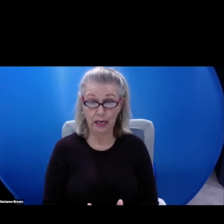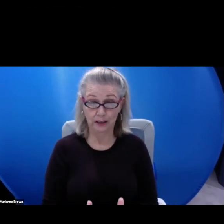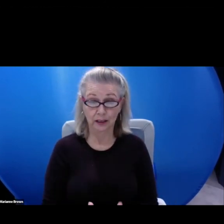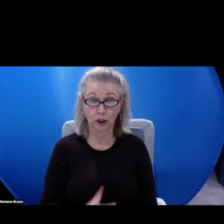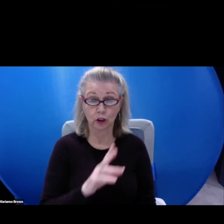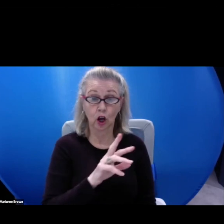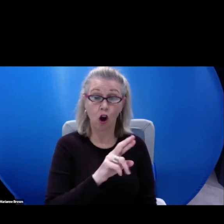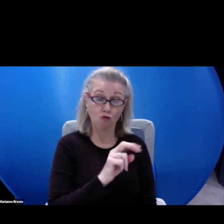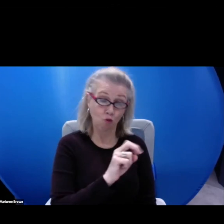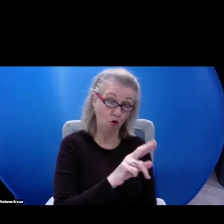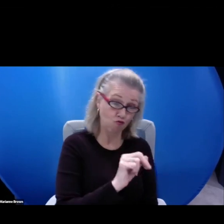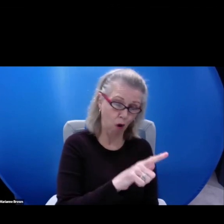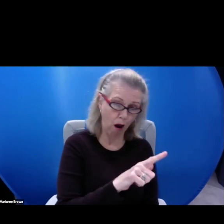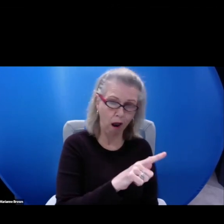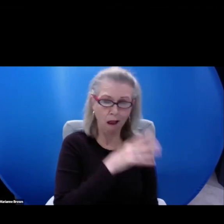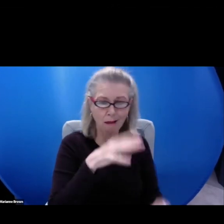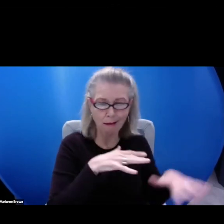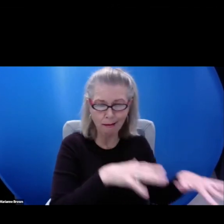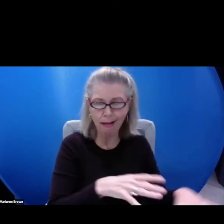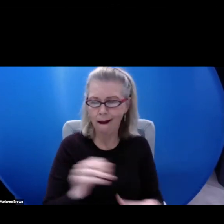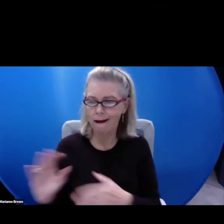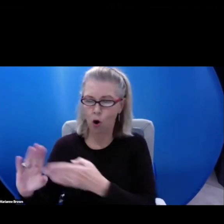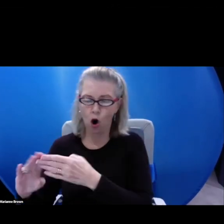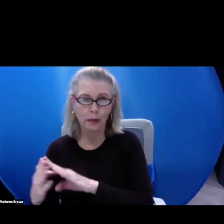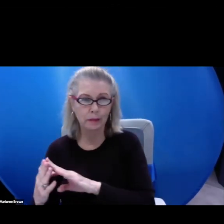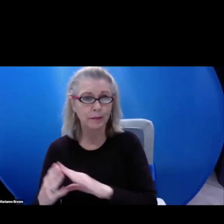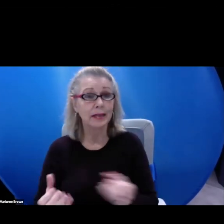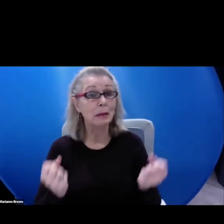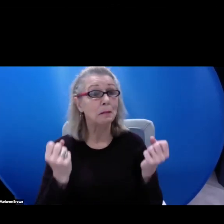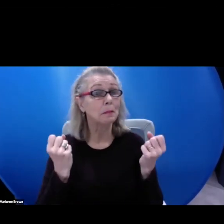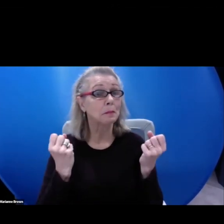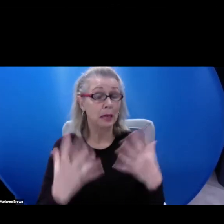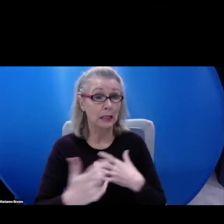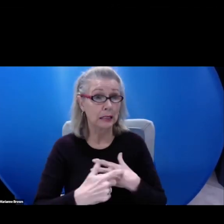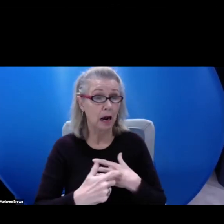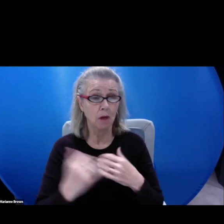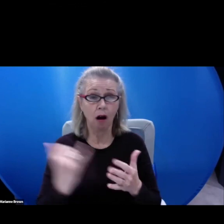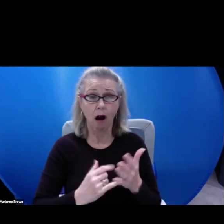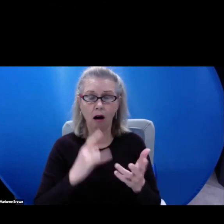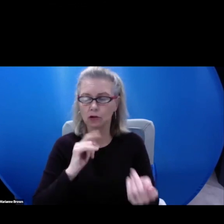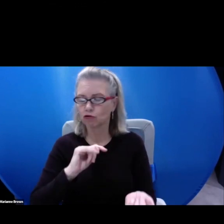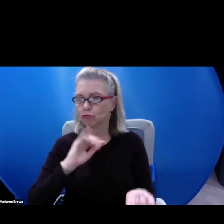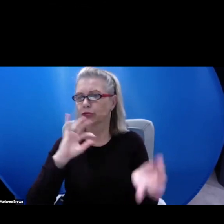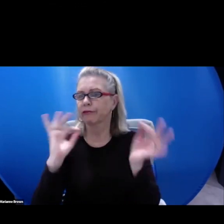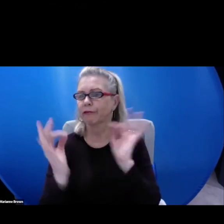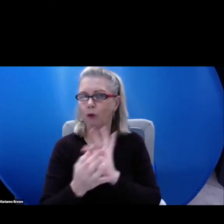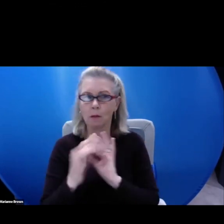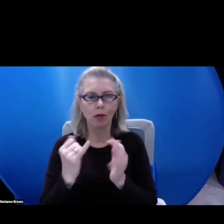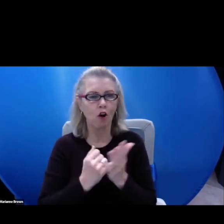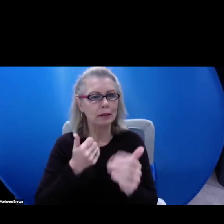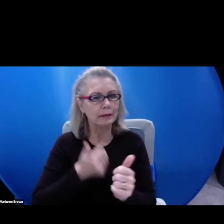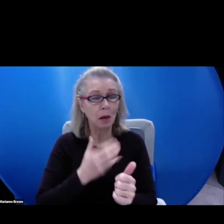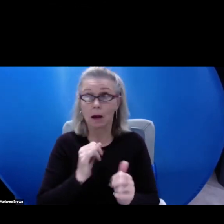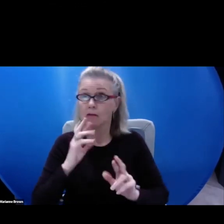conventions in the arts are transformed by the artists themselves, either as a reaction to the existing